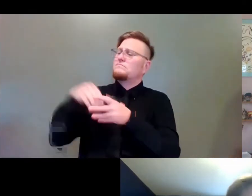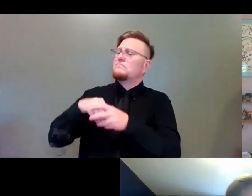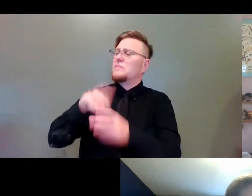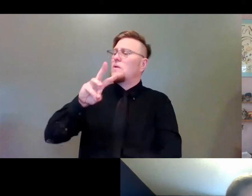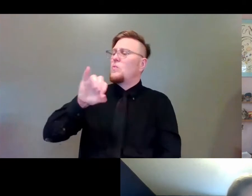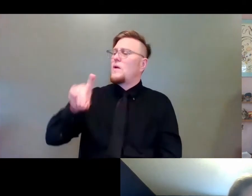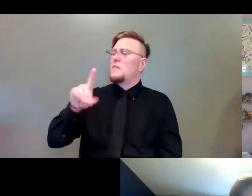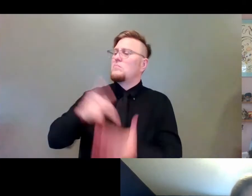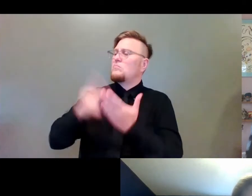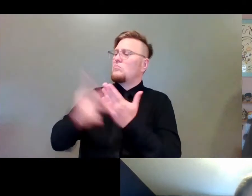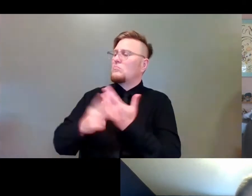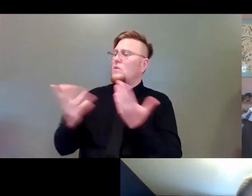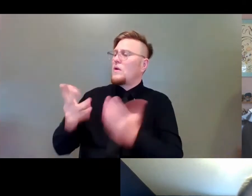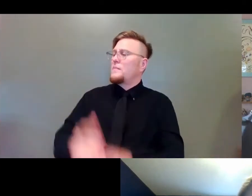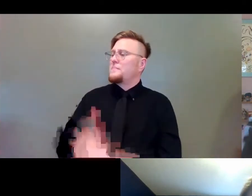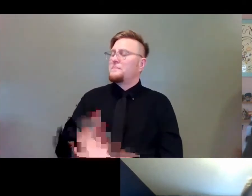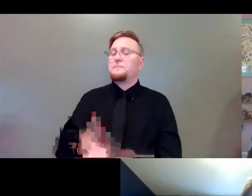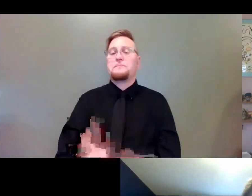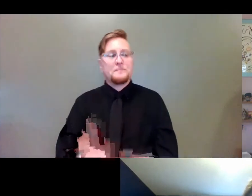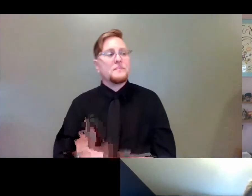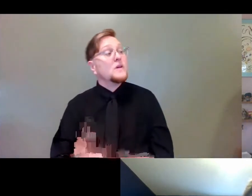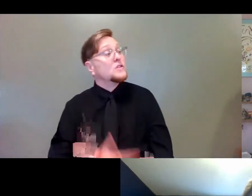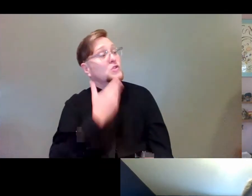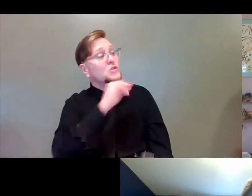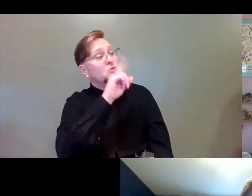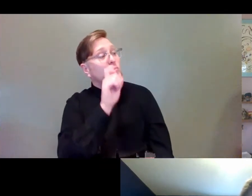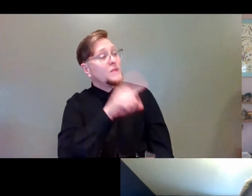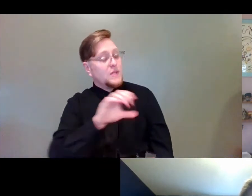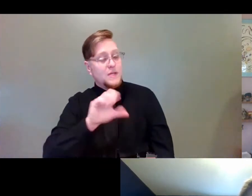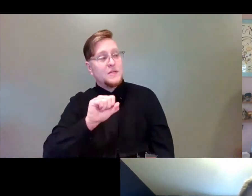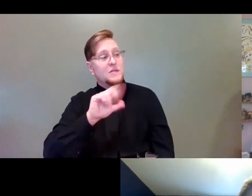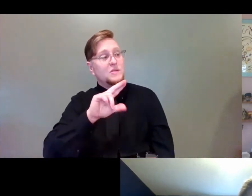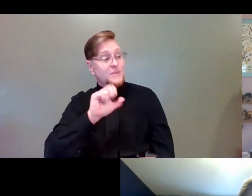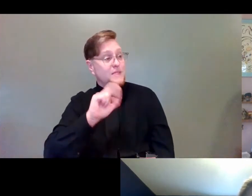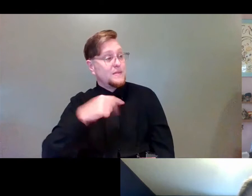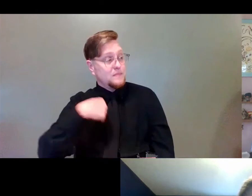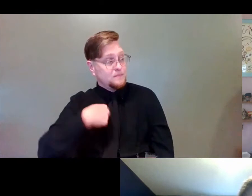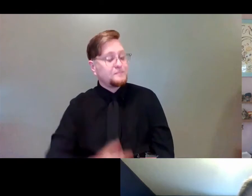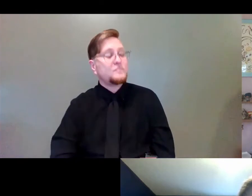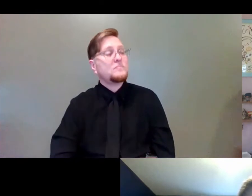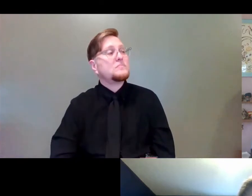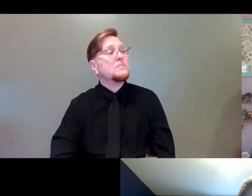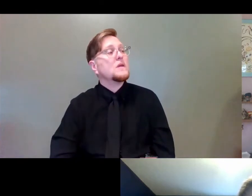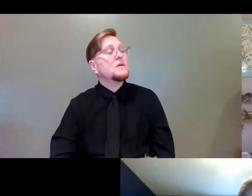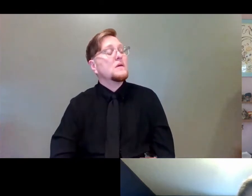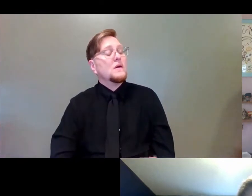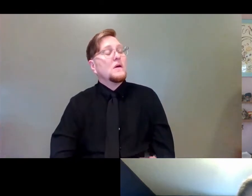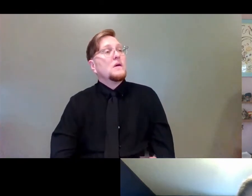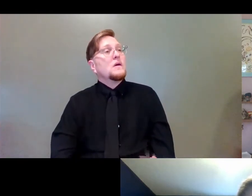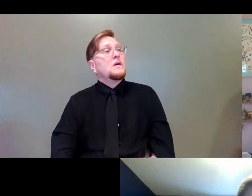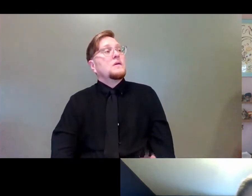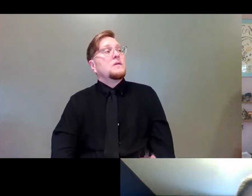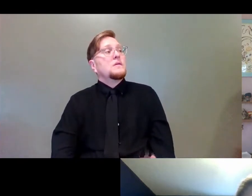program? All right, well, thank you, Vivian. That's a great question. This is Susan speaking. So as I say,